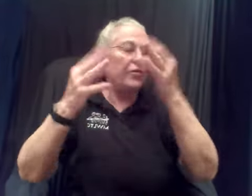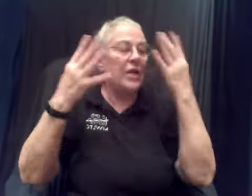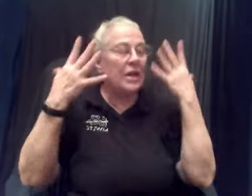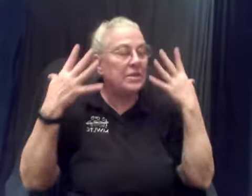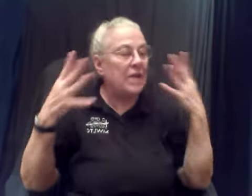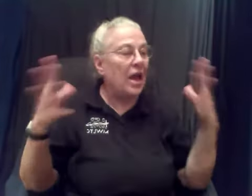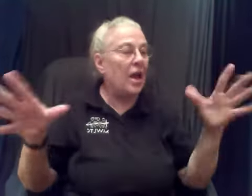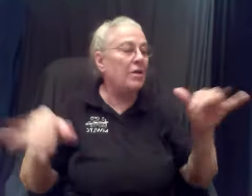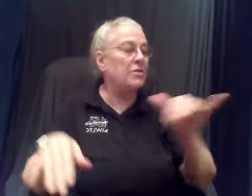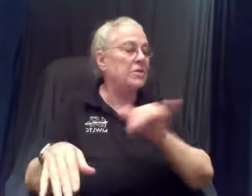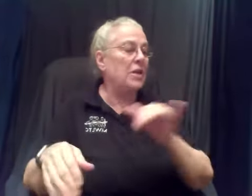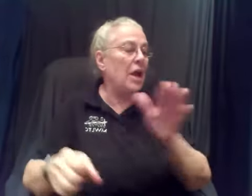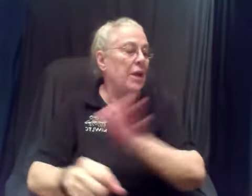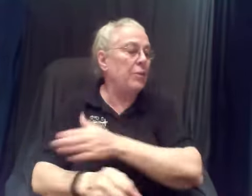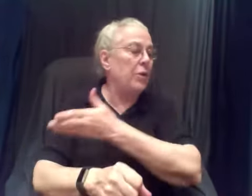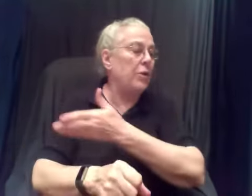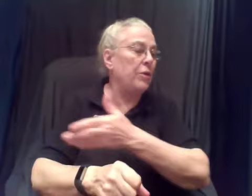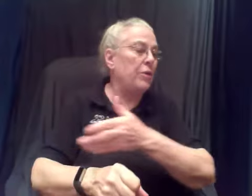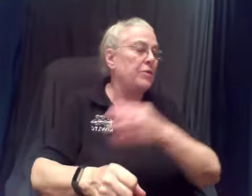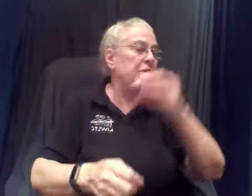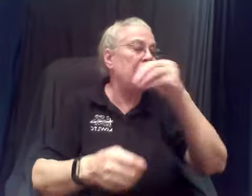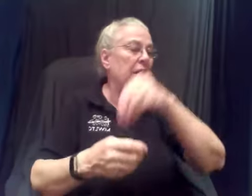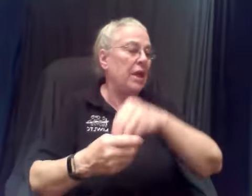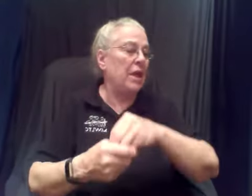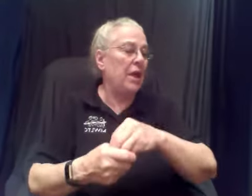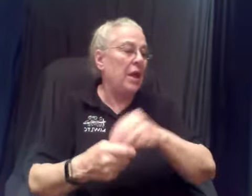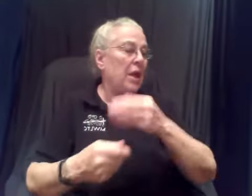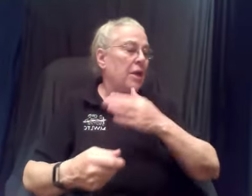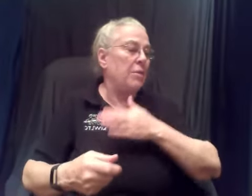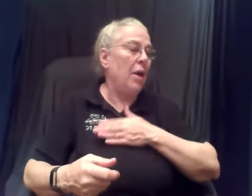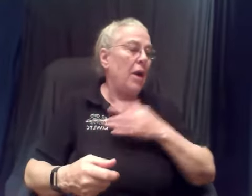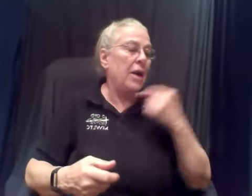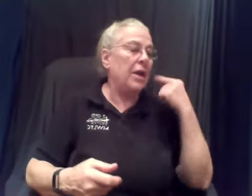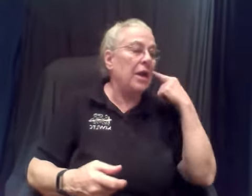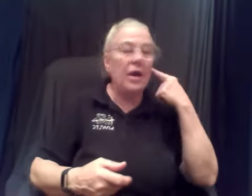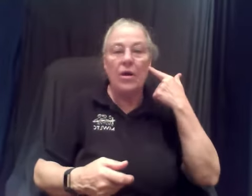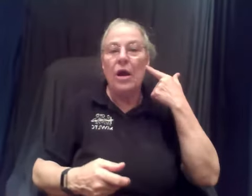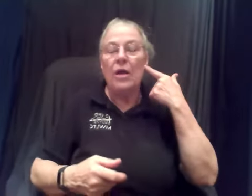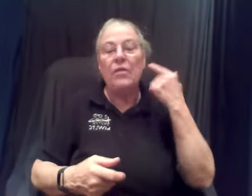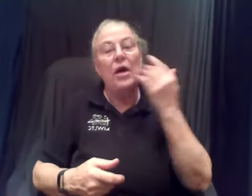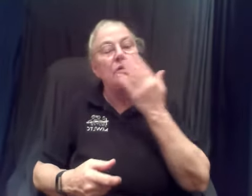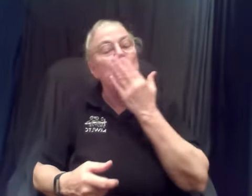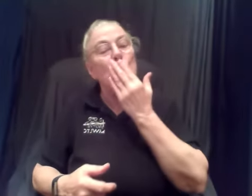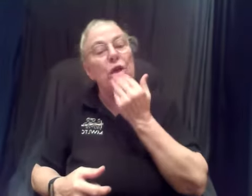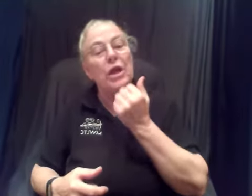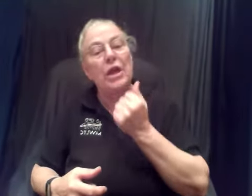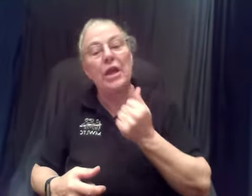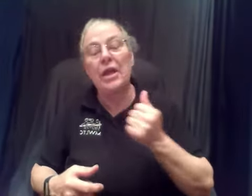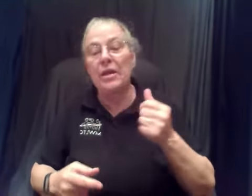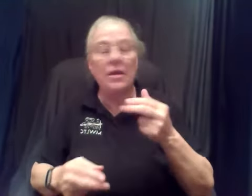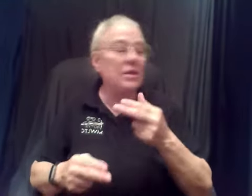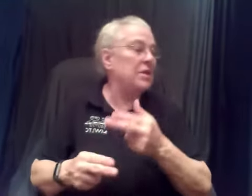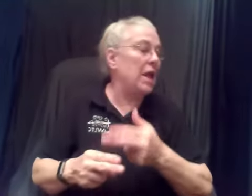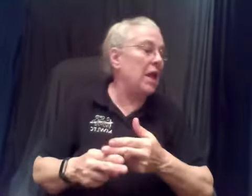It sounds like music in my ear, the sweetest